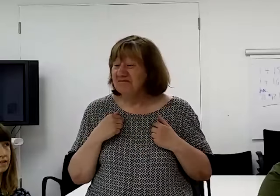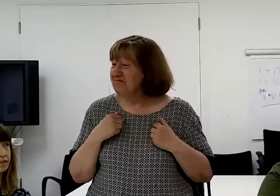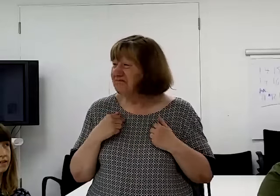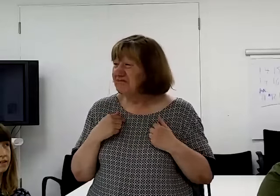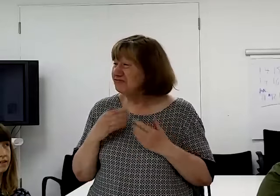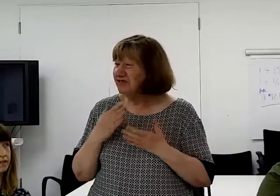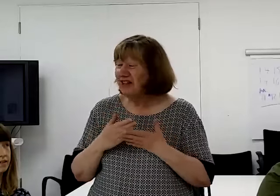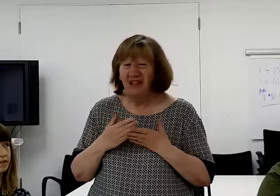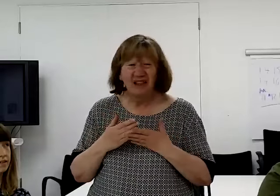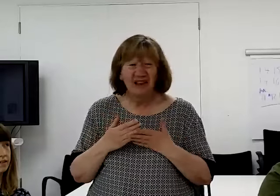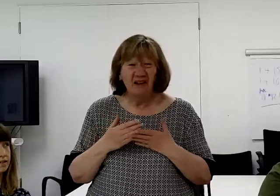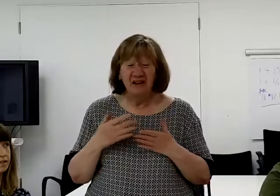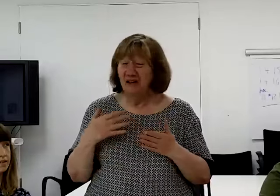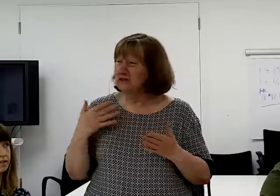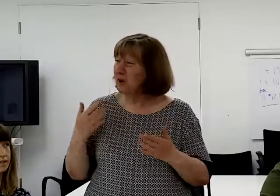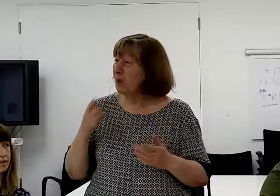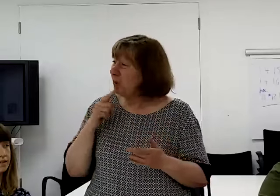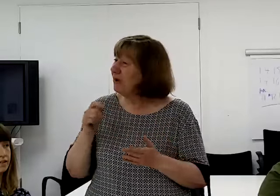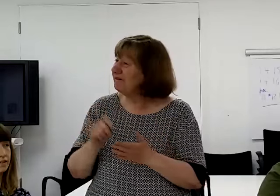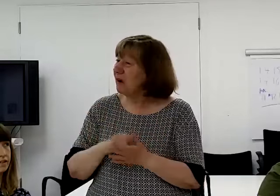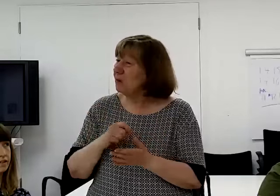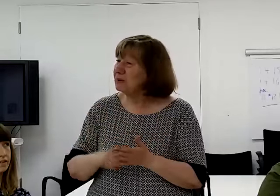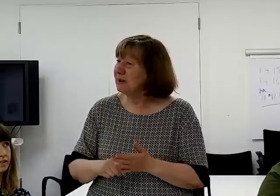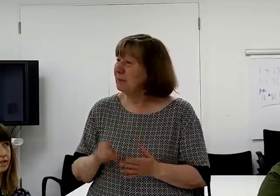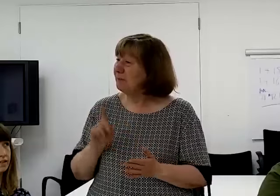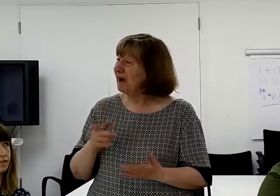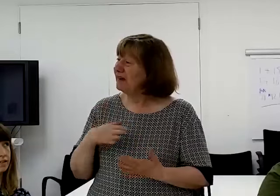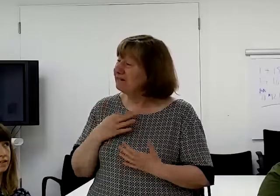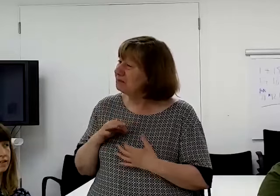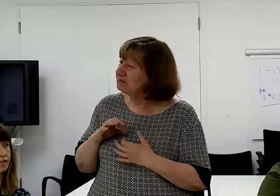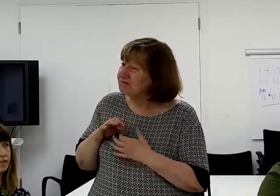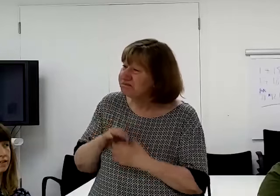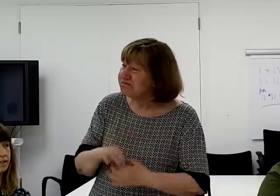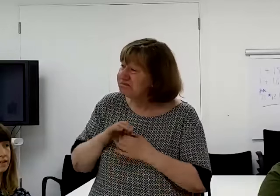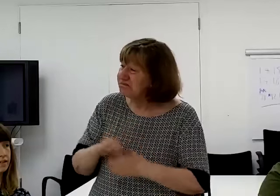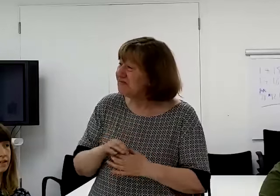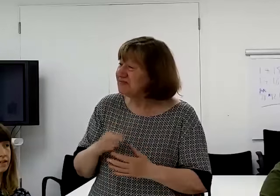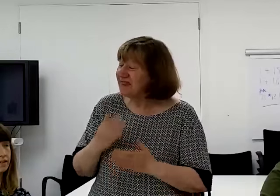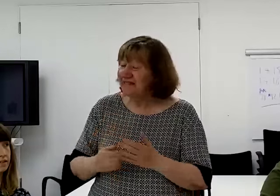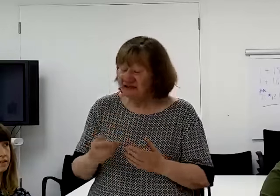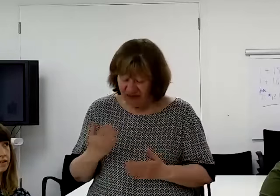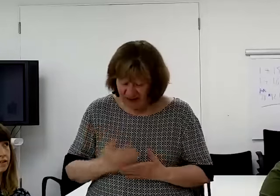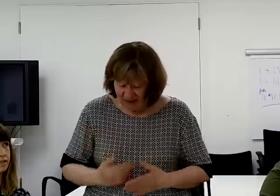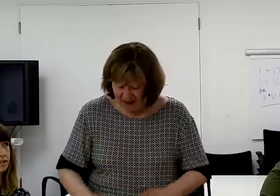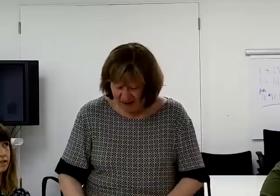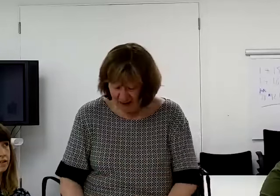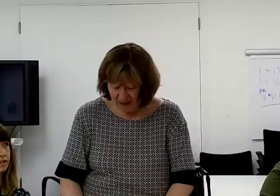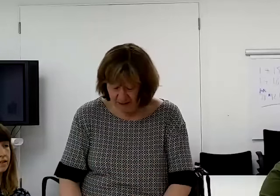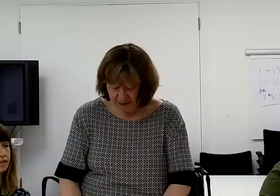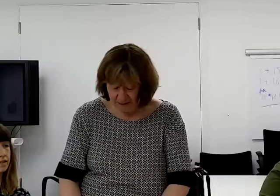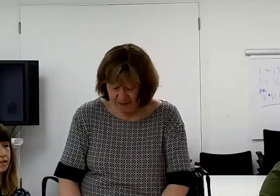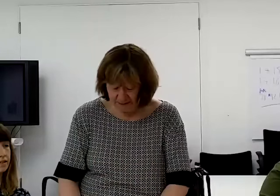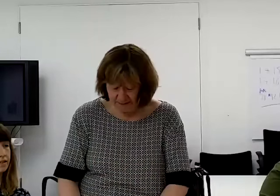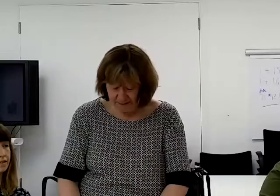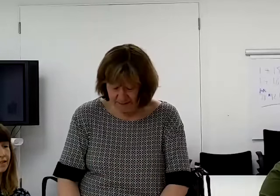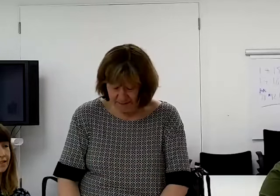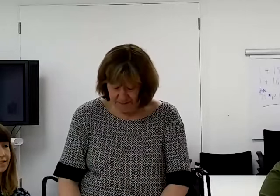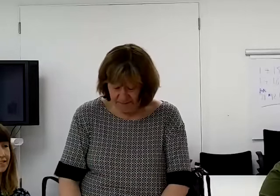deaf, disabled, working class women? No, not really. So why am I voting?